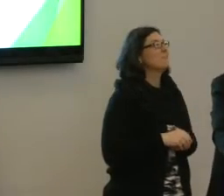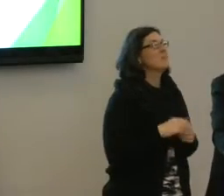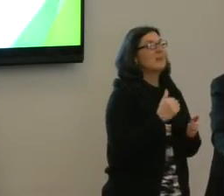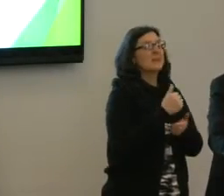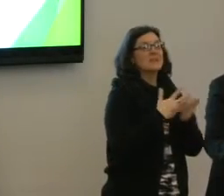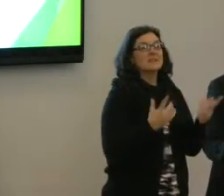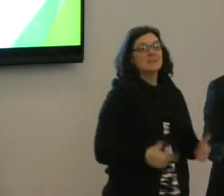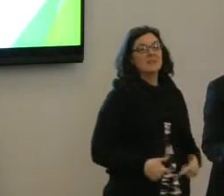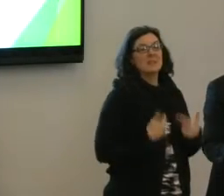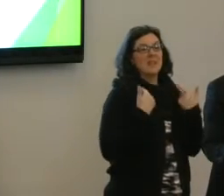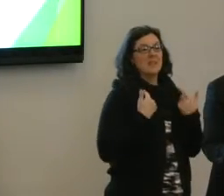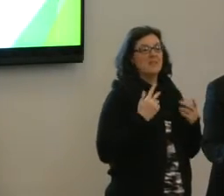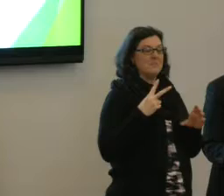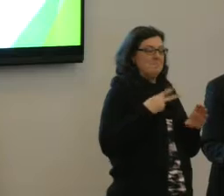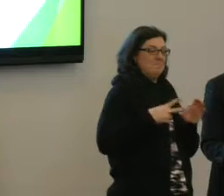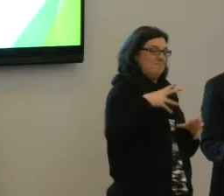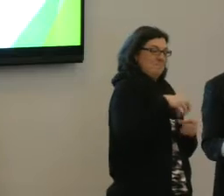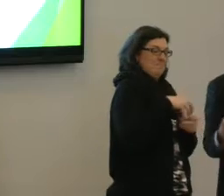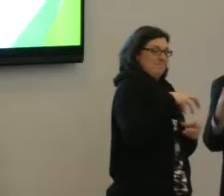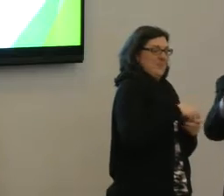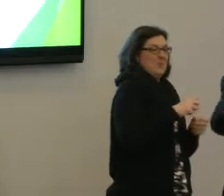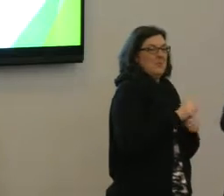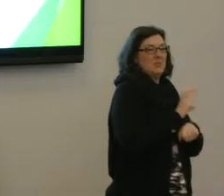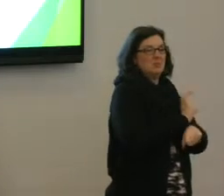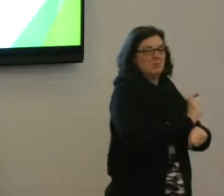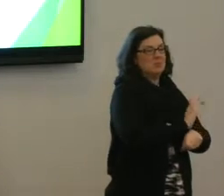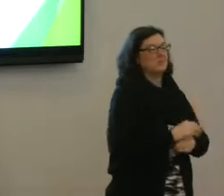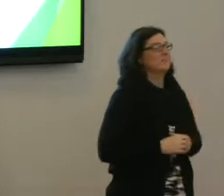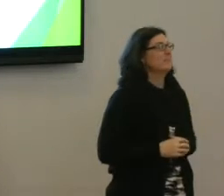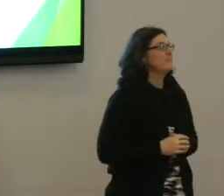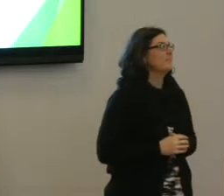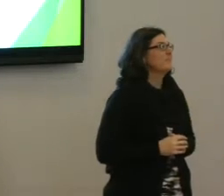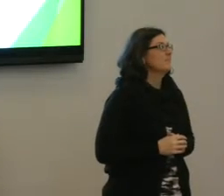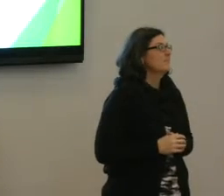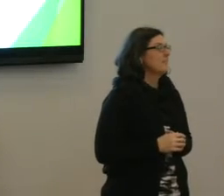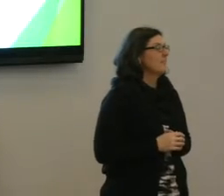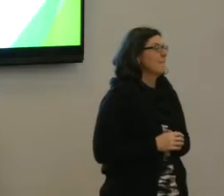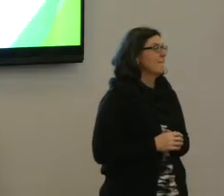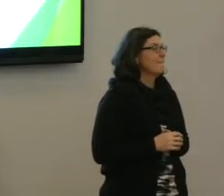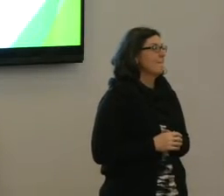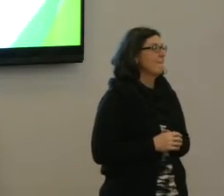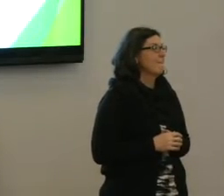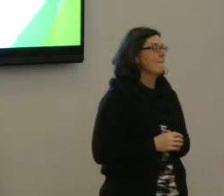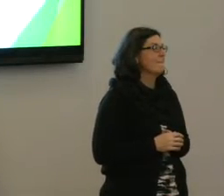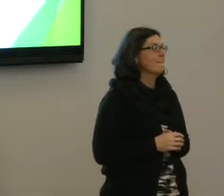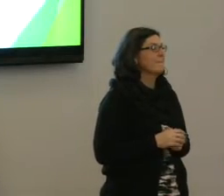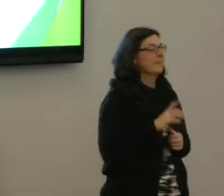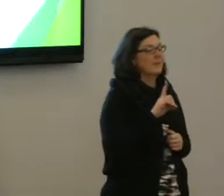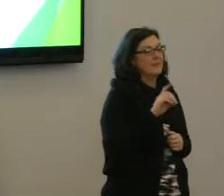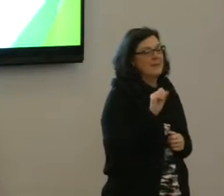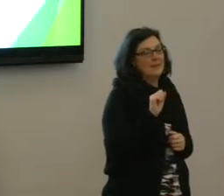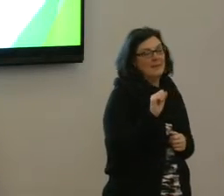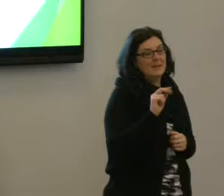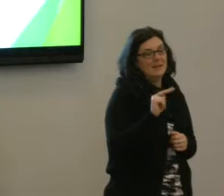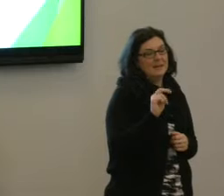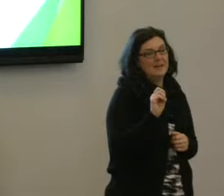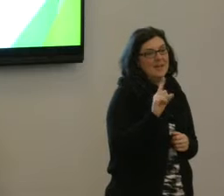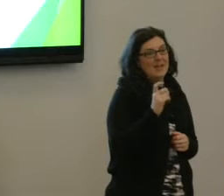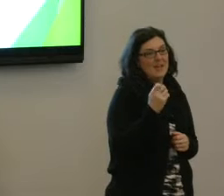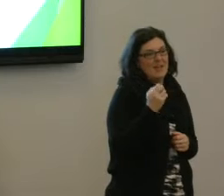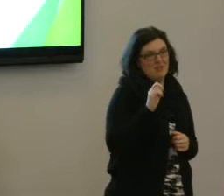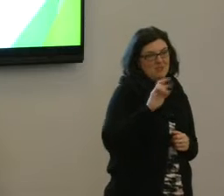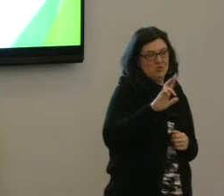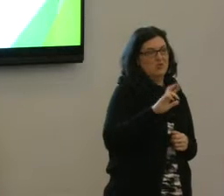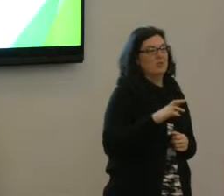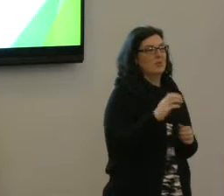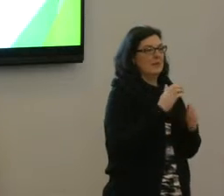and participation into the church. So how do we recover that sense? Dan Elsher, who used to be the executive